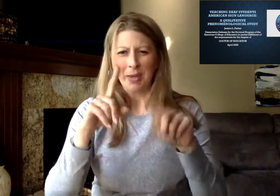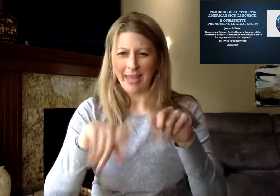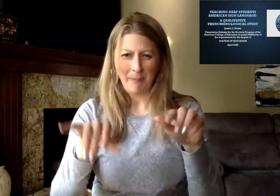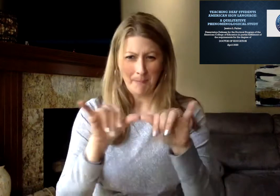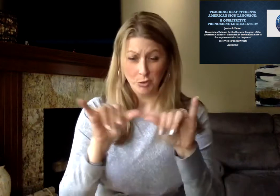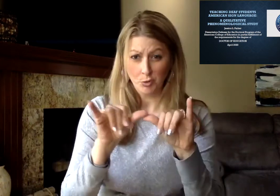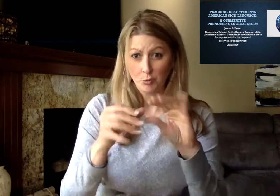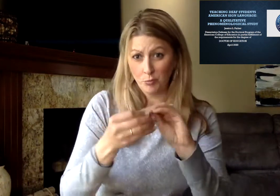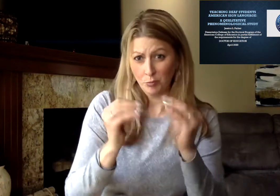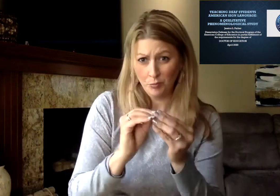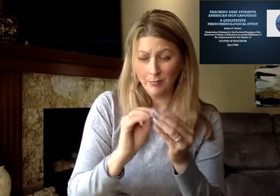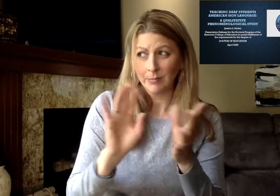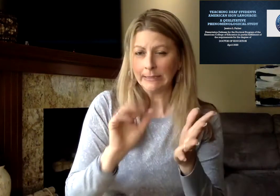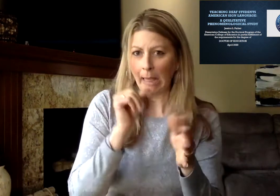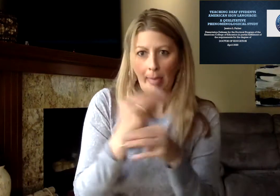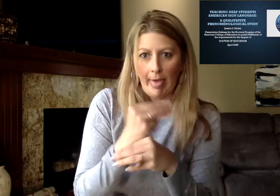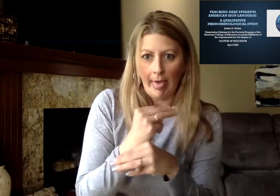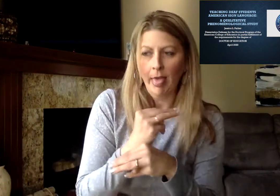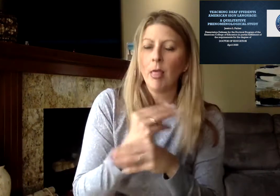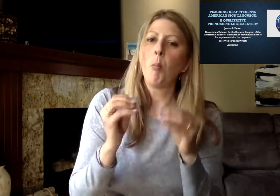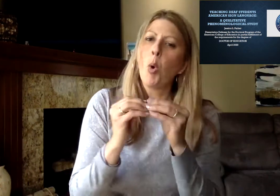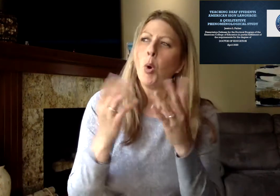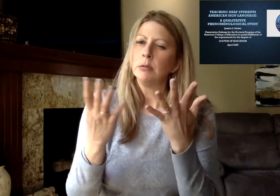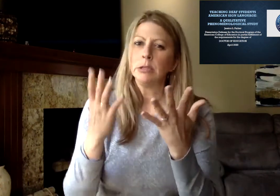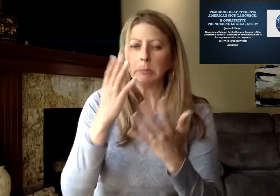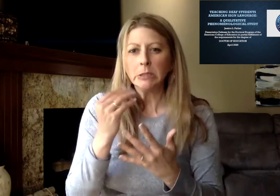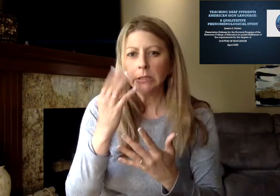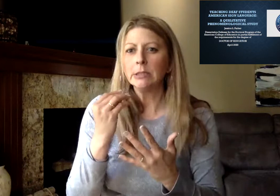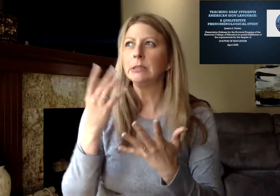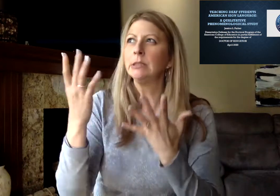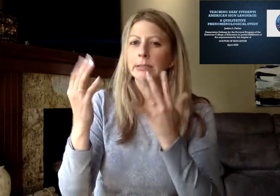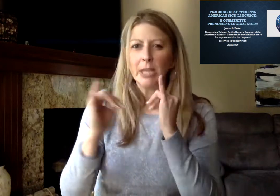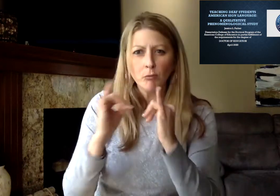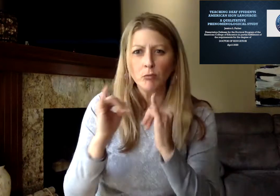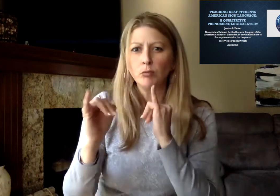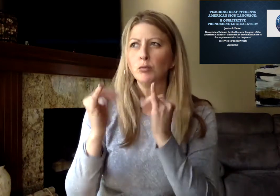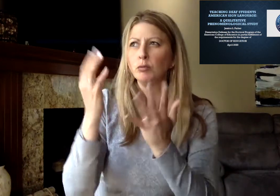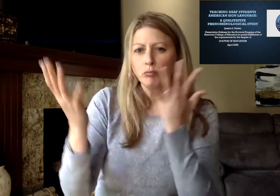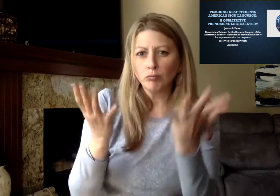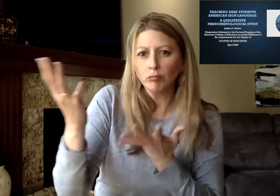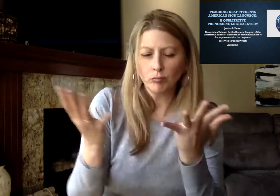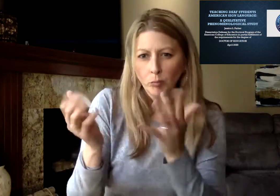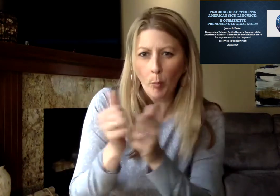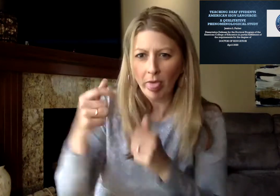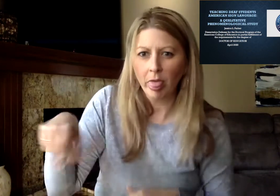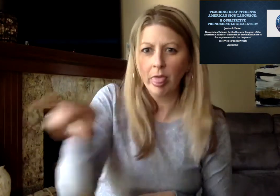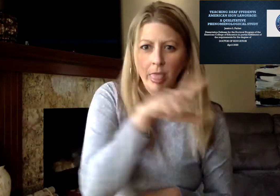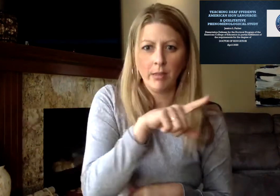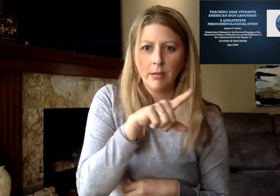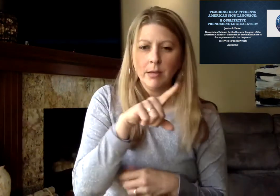to calculate. You can't measure it based on numbers. It's not a math based. It's really experiential interviews, conversations